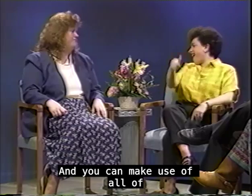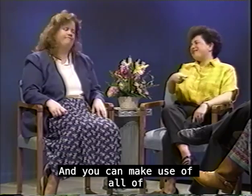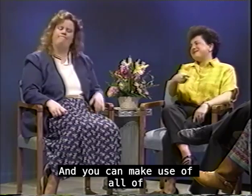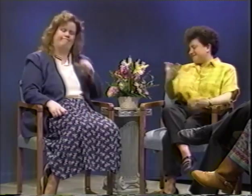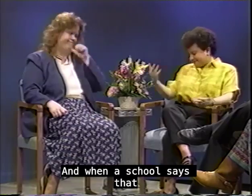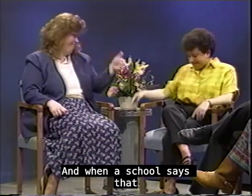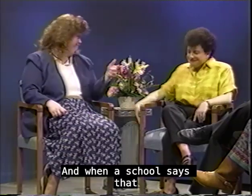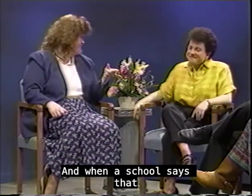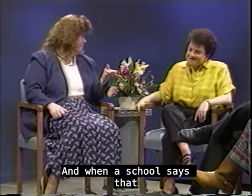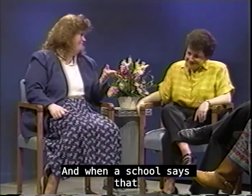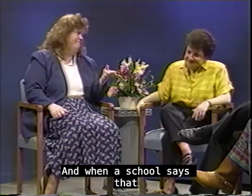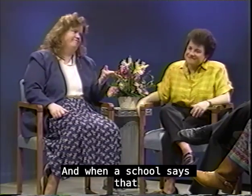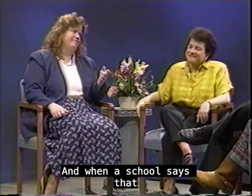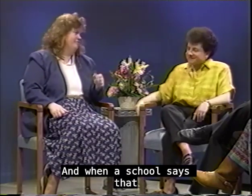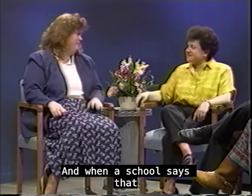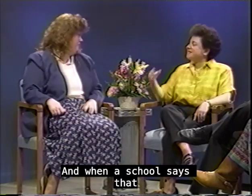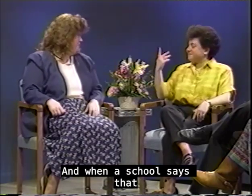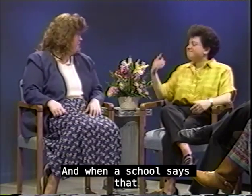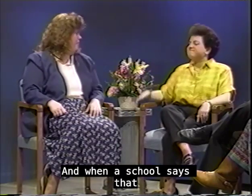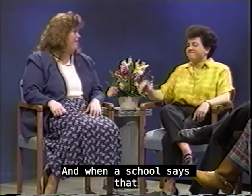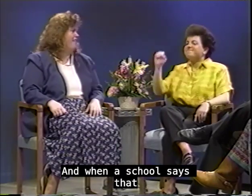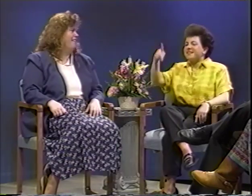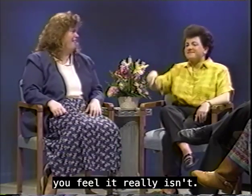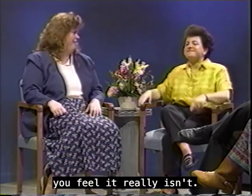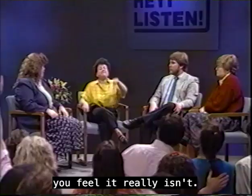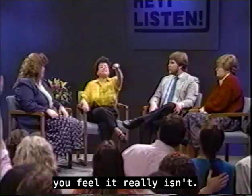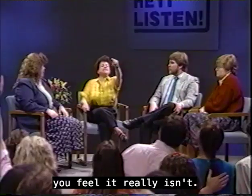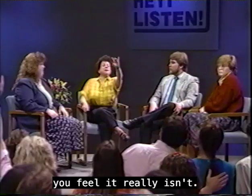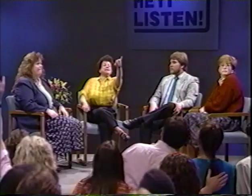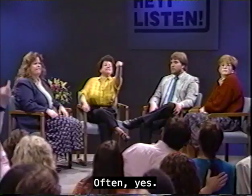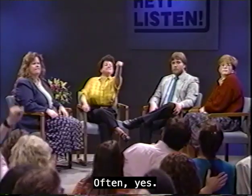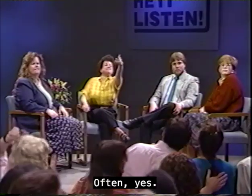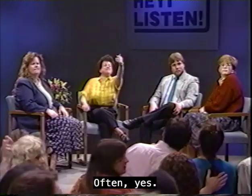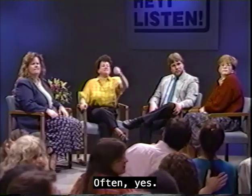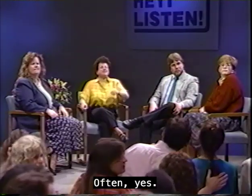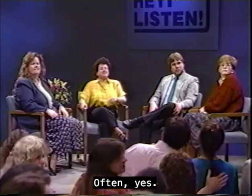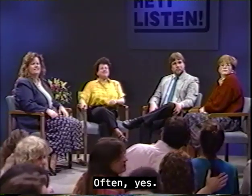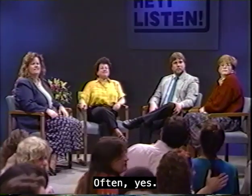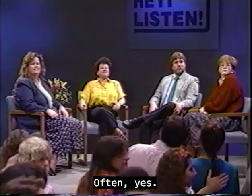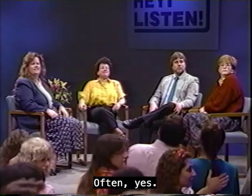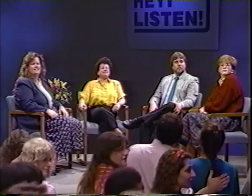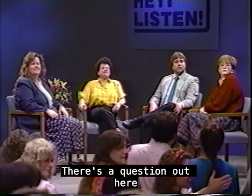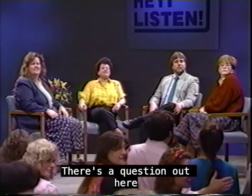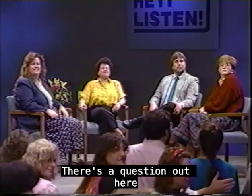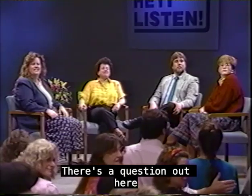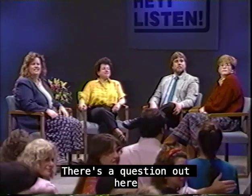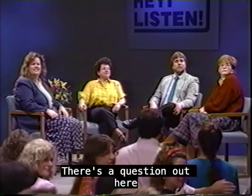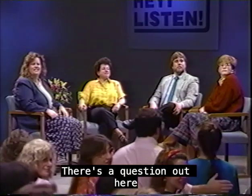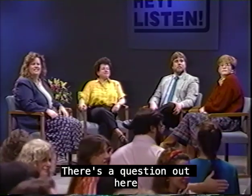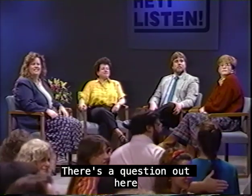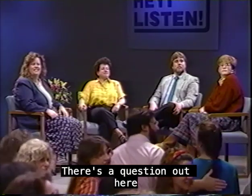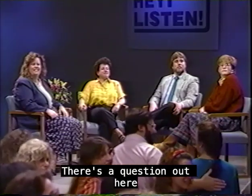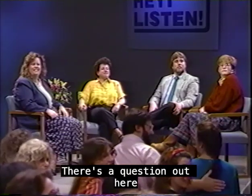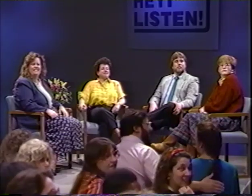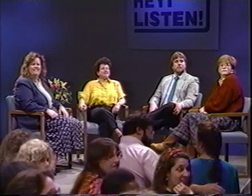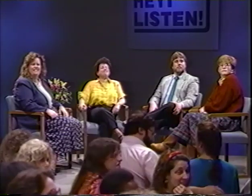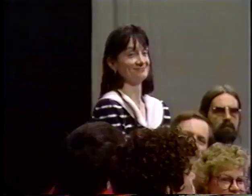them. And when a school says that it's using total communication, you feel it really isn't? Often, yes. There's a question out here in the audience.